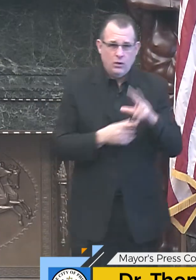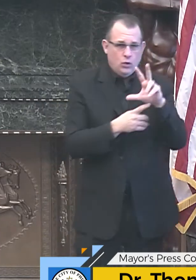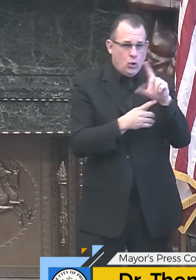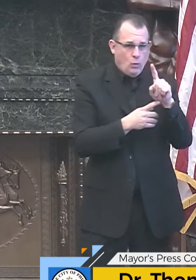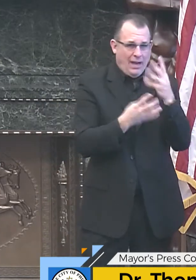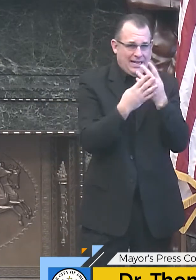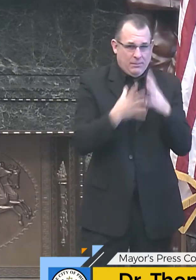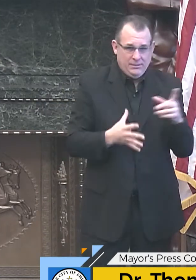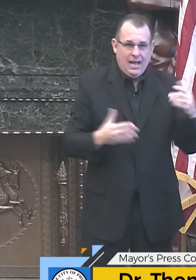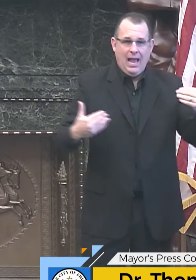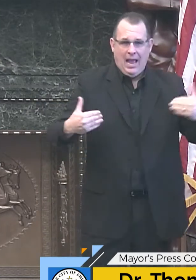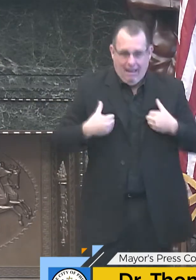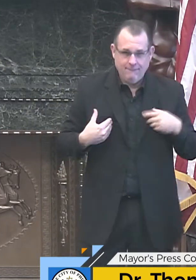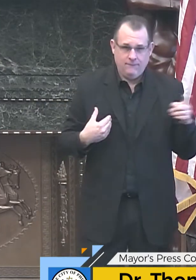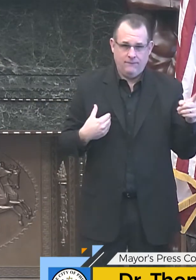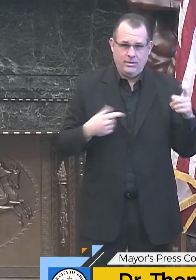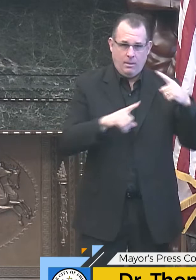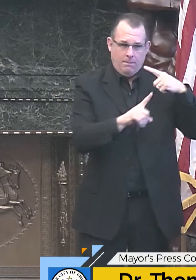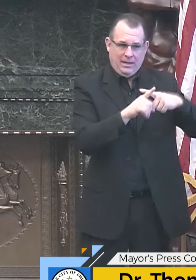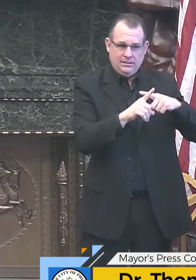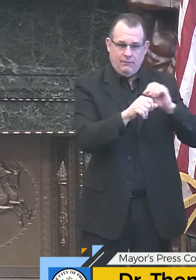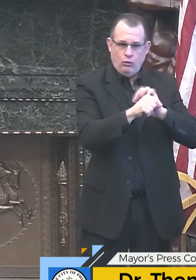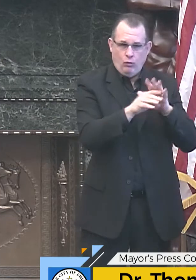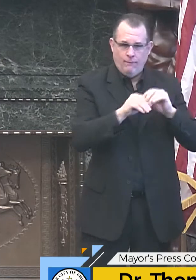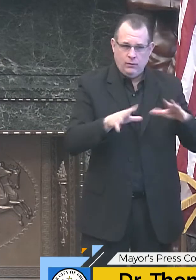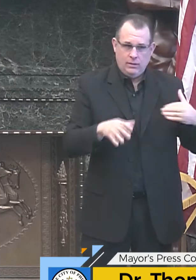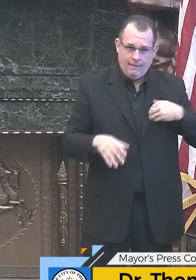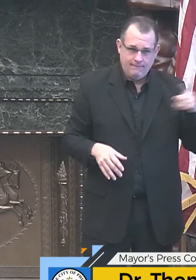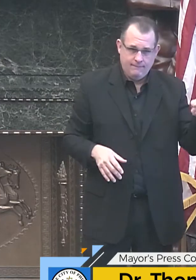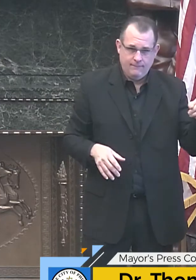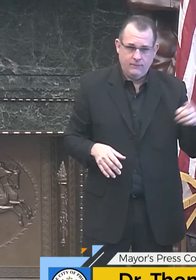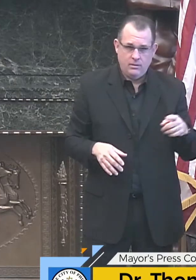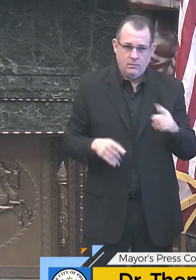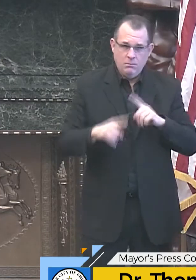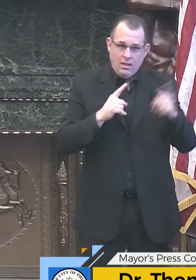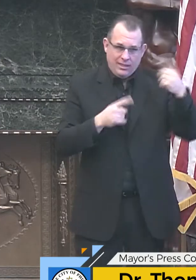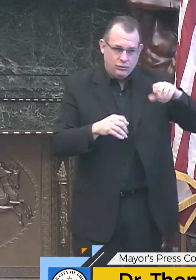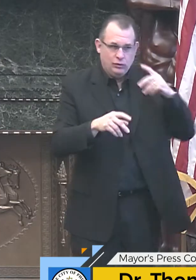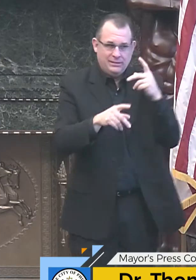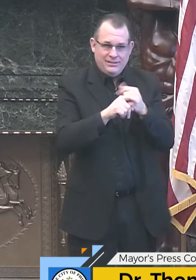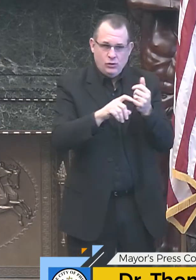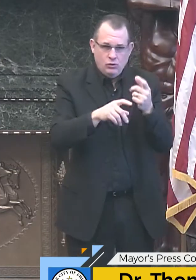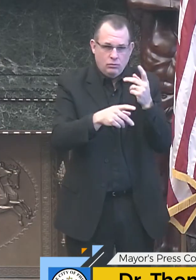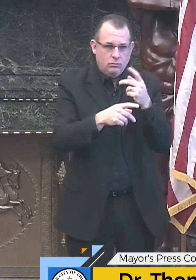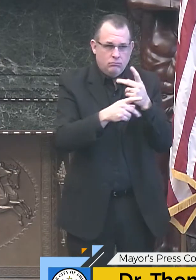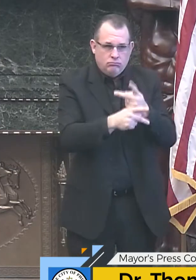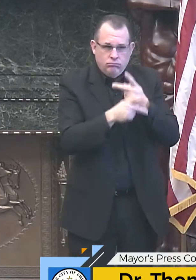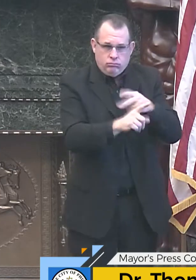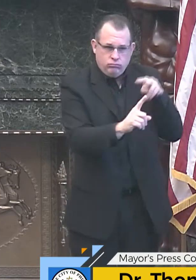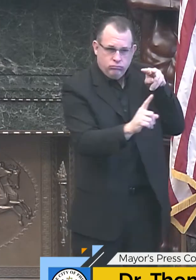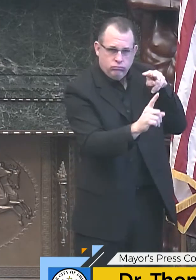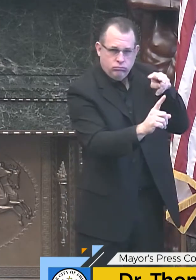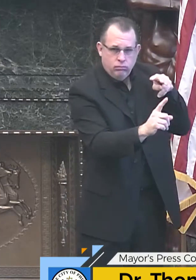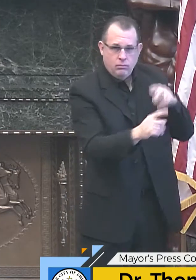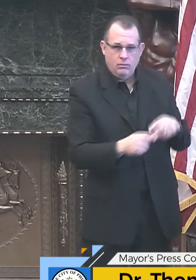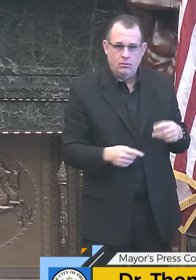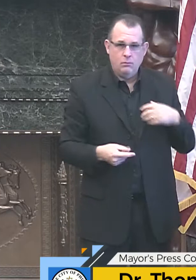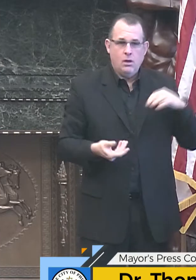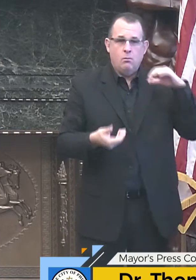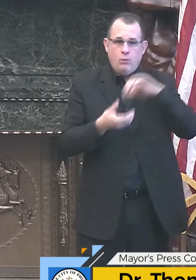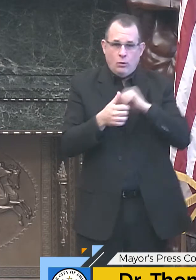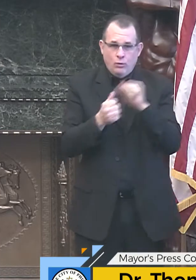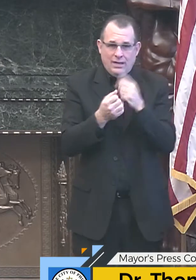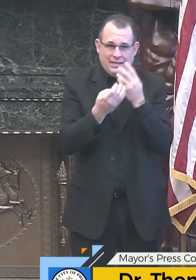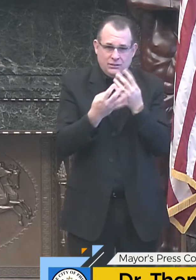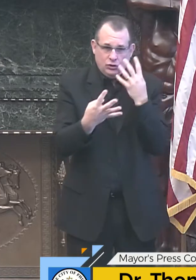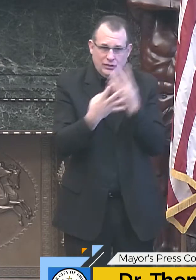for coronavirus. All of them are receiving the medical care there that they need. And we are working with the jail to contain that spread of that